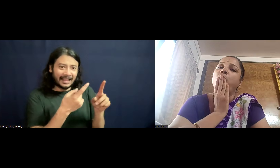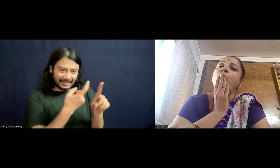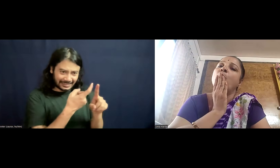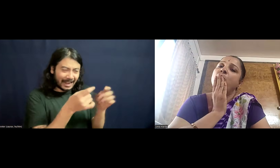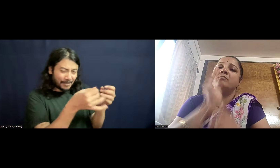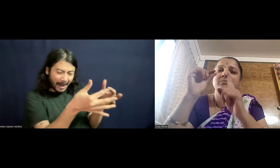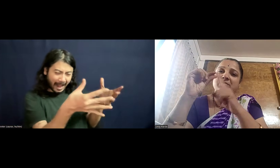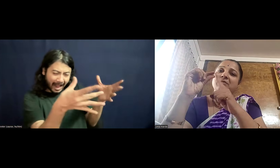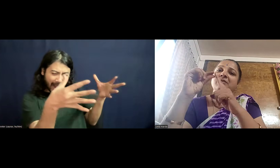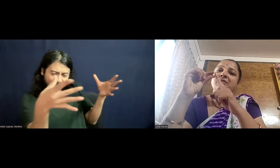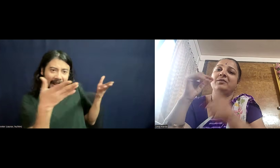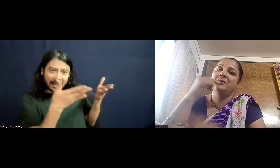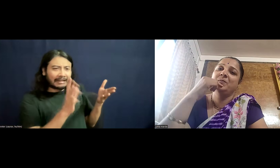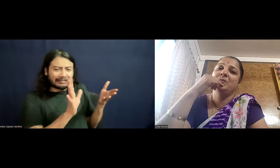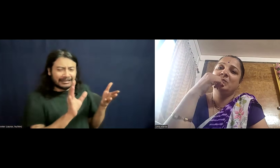is saying.